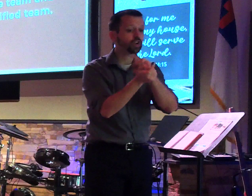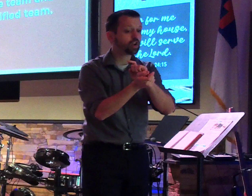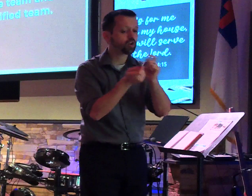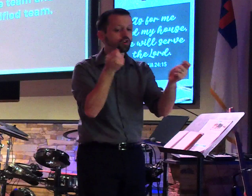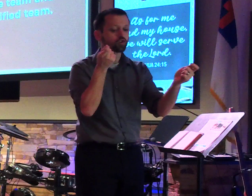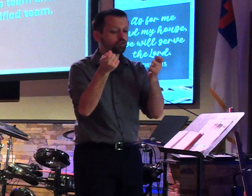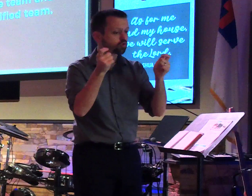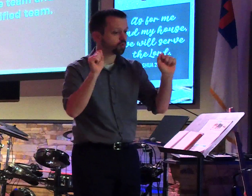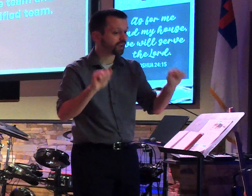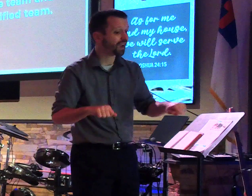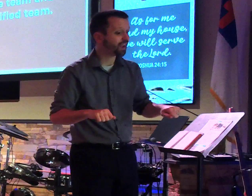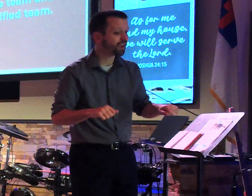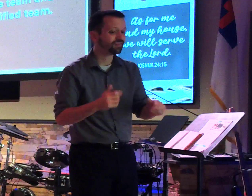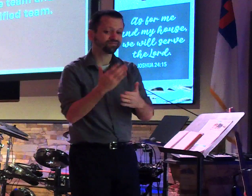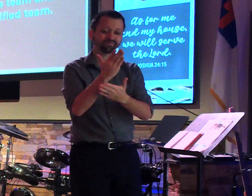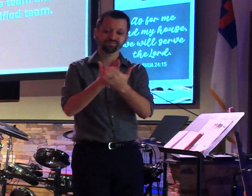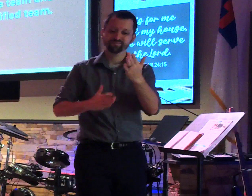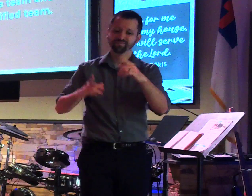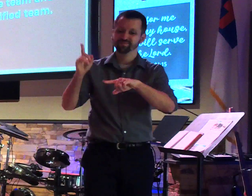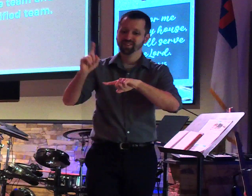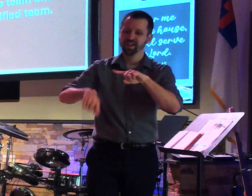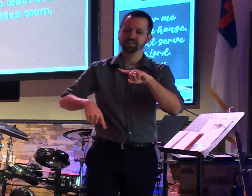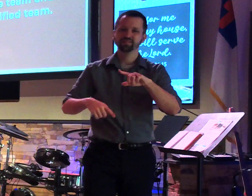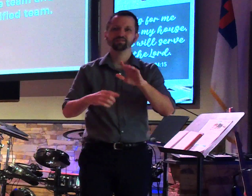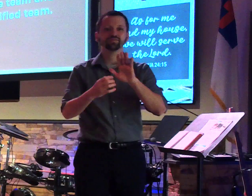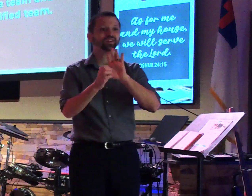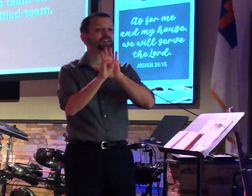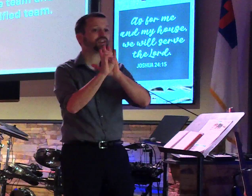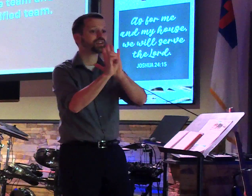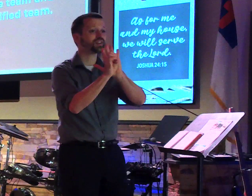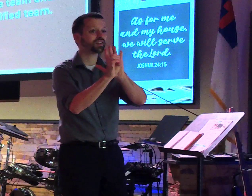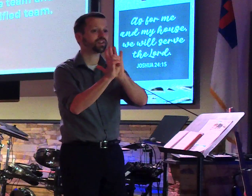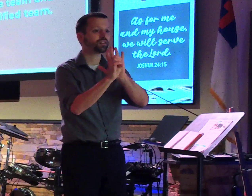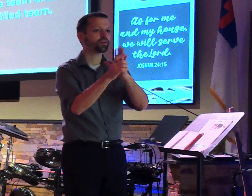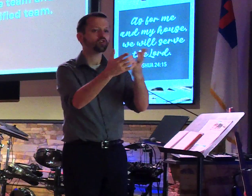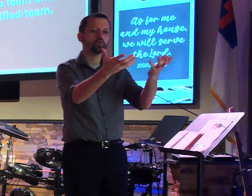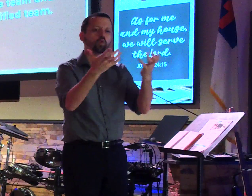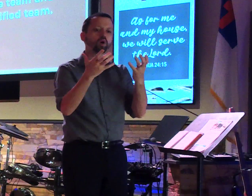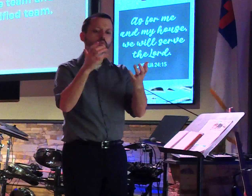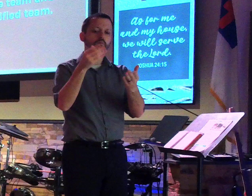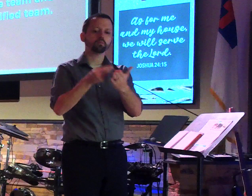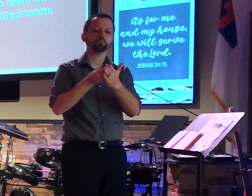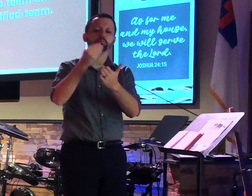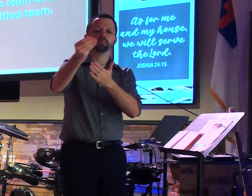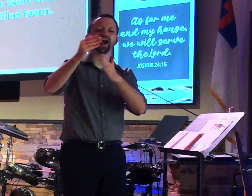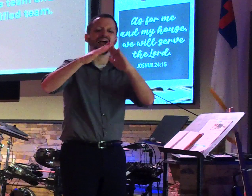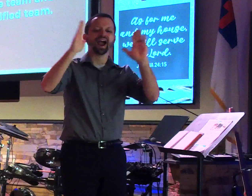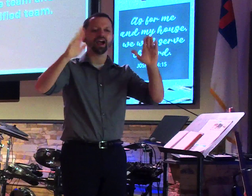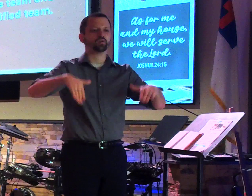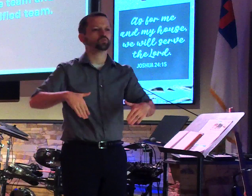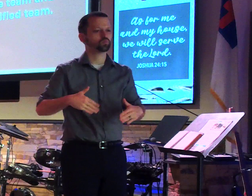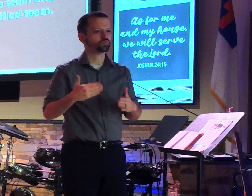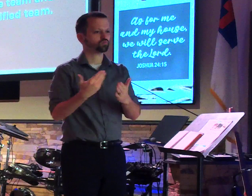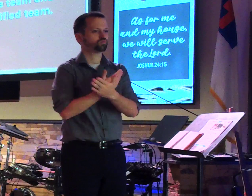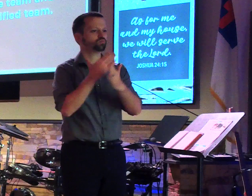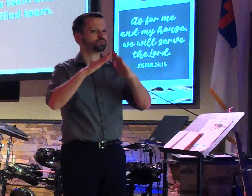control over. But let's say it's a change that you have. Say you're going to buy a house. Right? You're going to buy a new